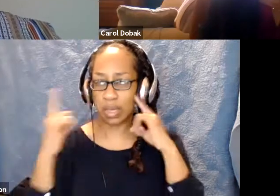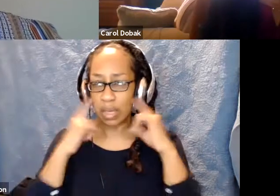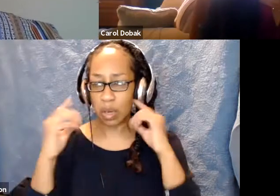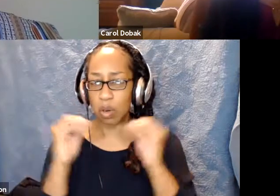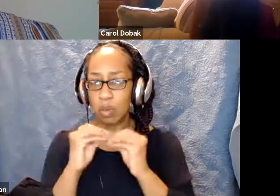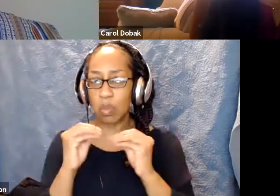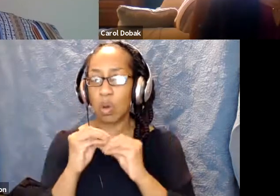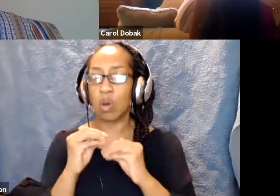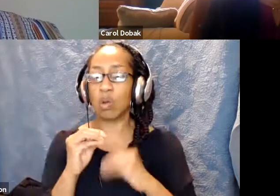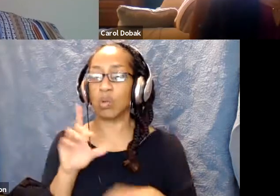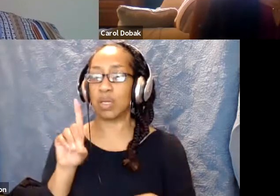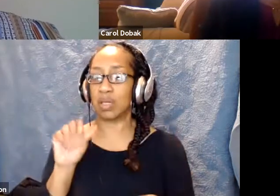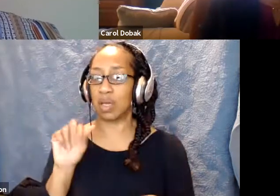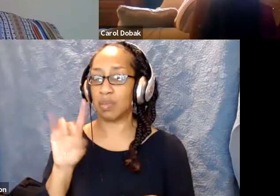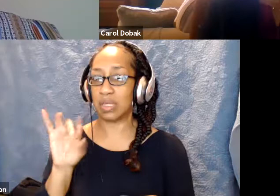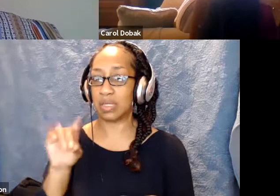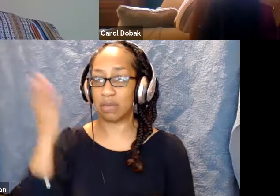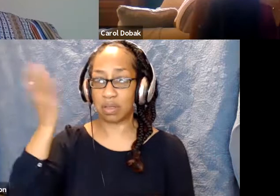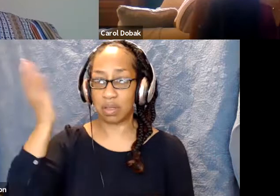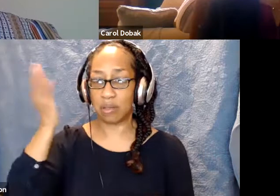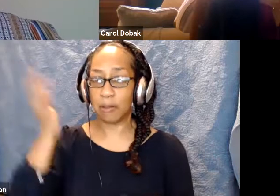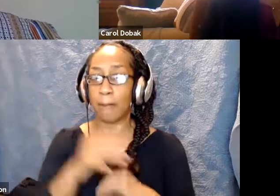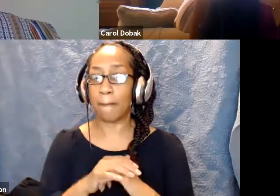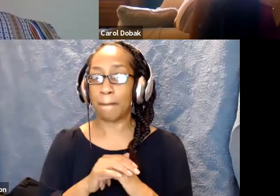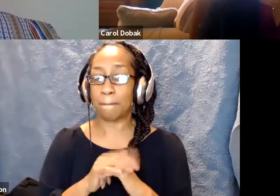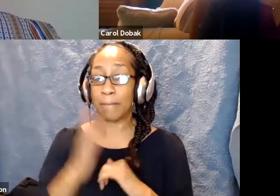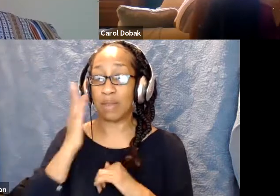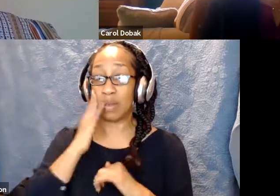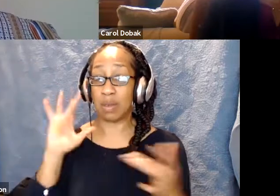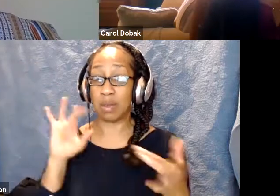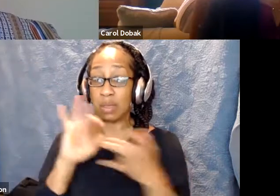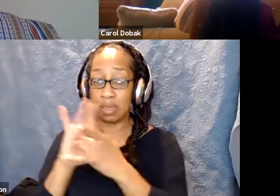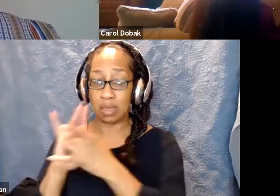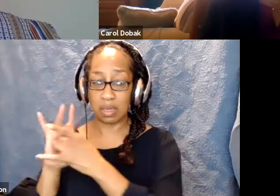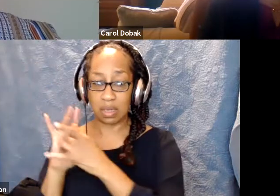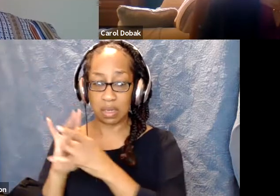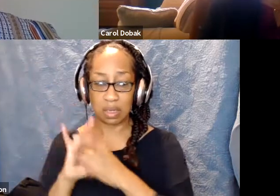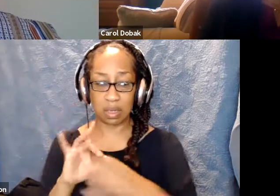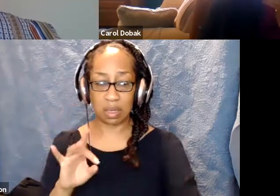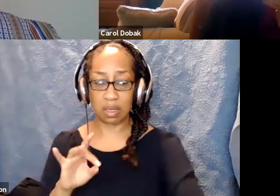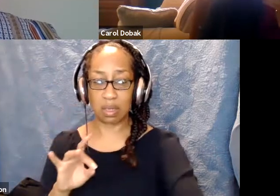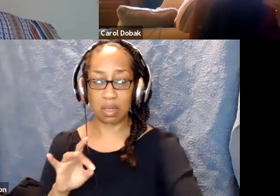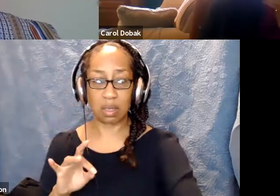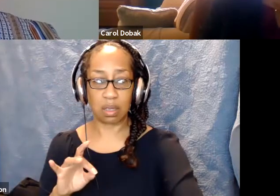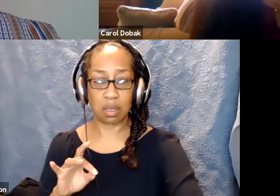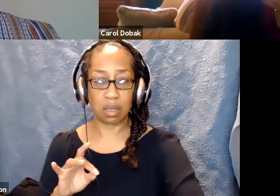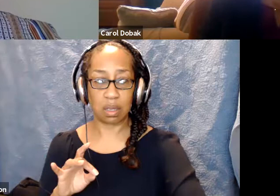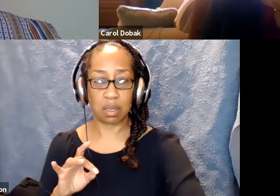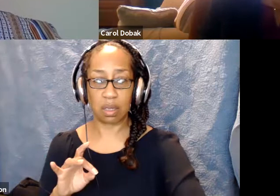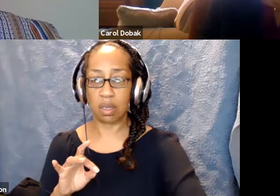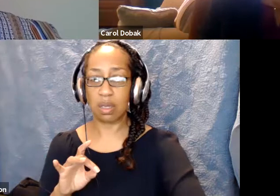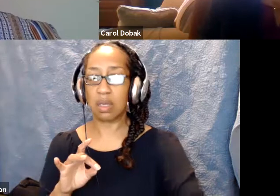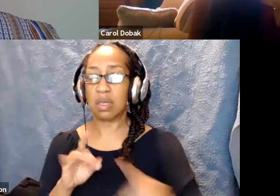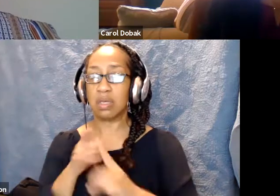when David talks to you in a minute, we knew that reaching out to our networks early and often were going to be the key to success.